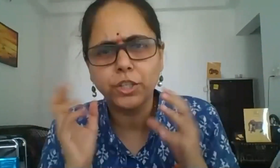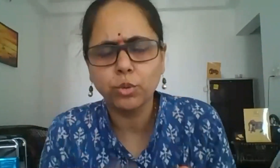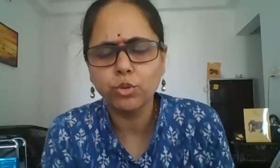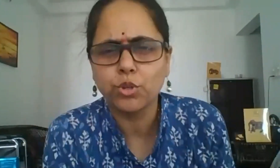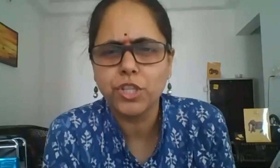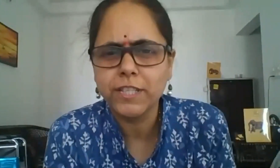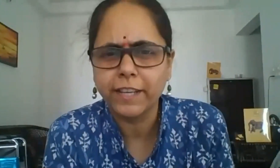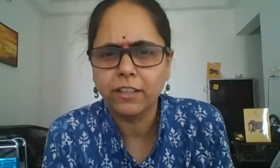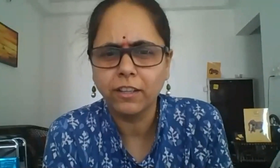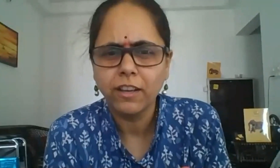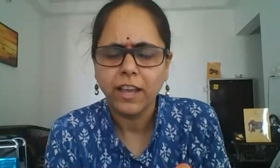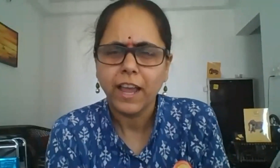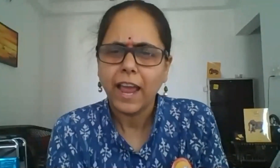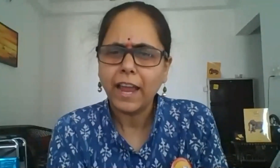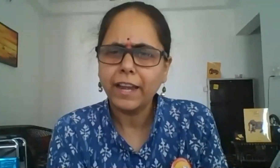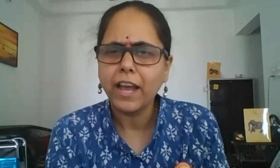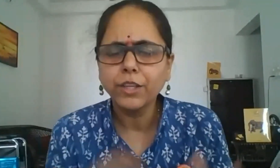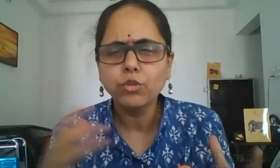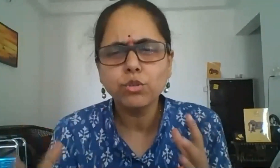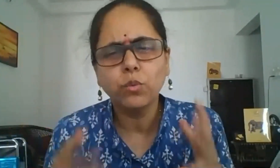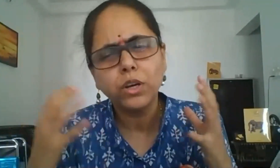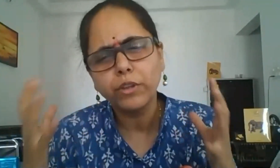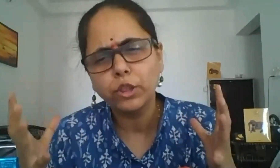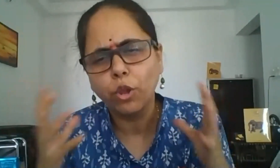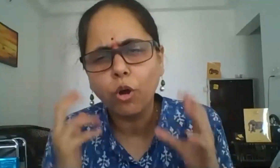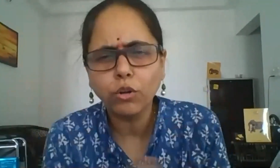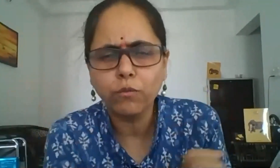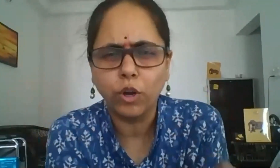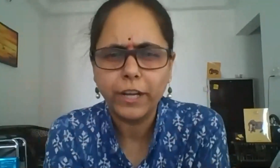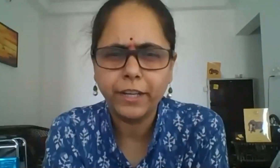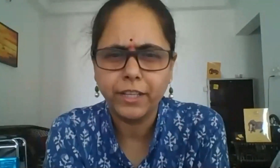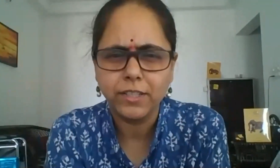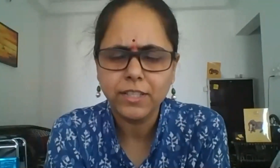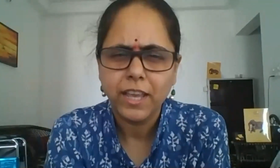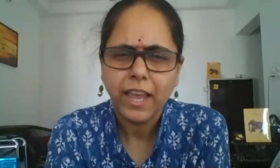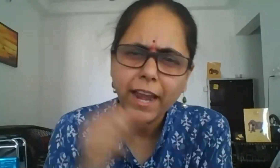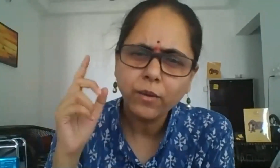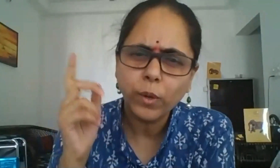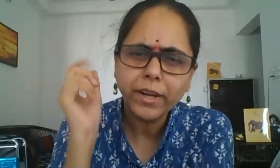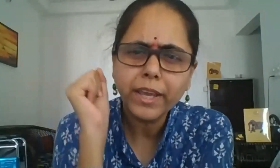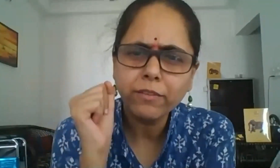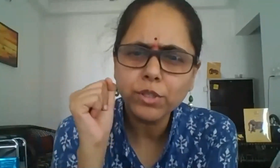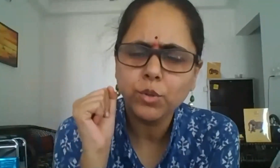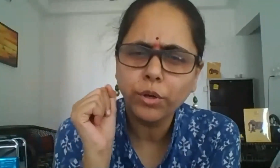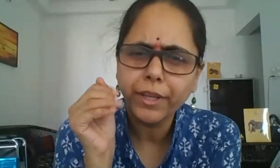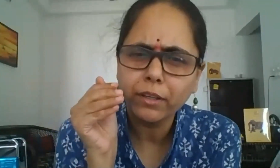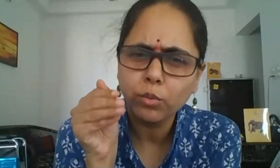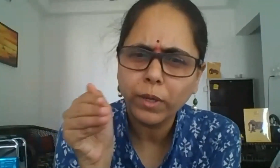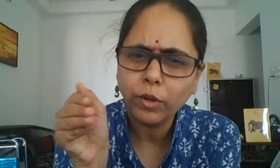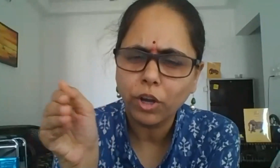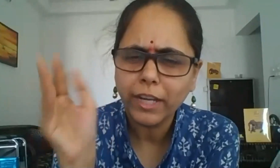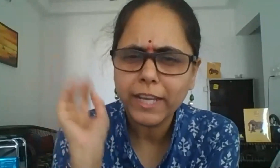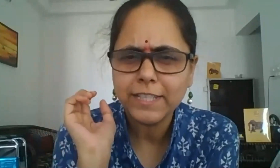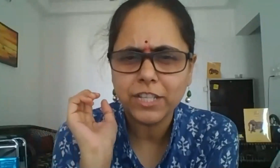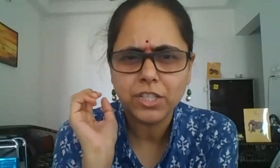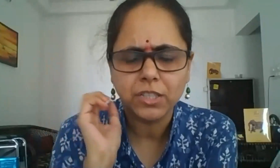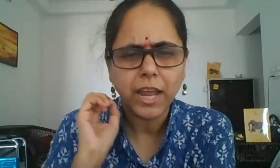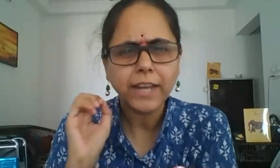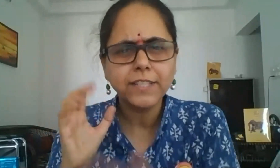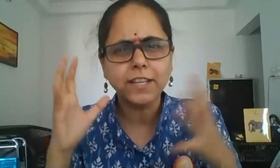to social sector, and I used to work with lot of volunteers. And one day I was going to one organization, and